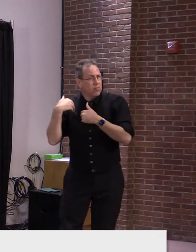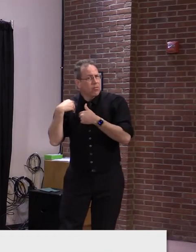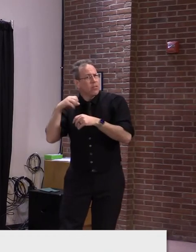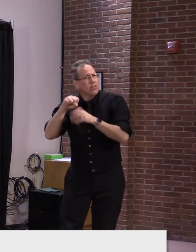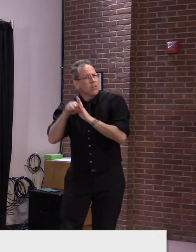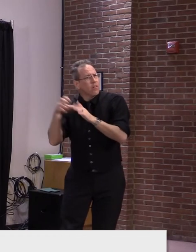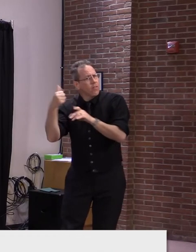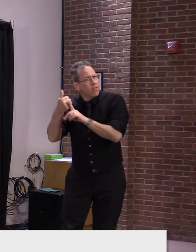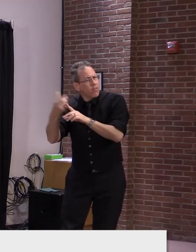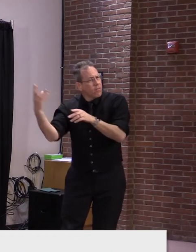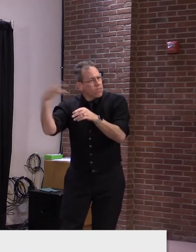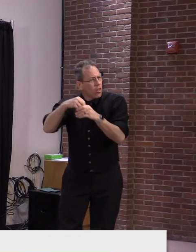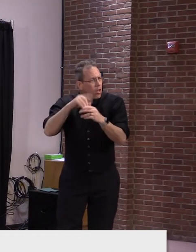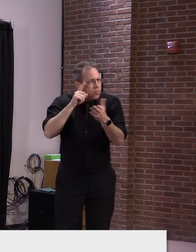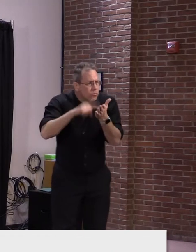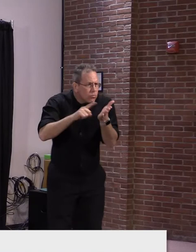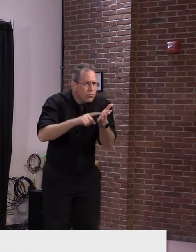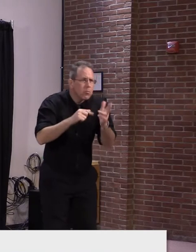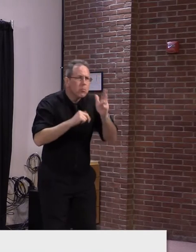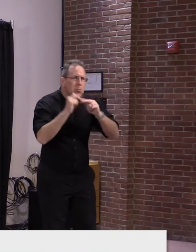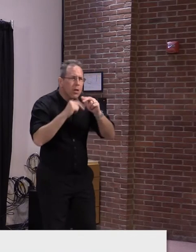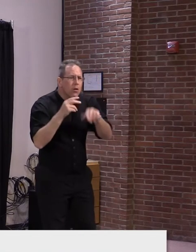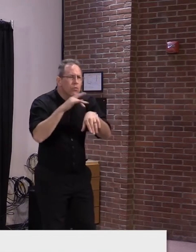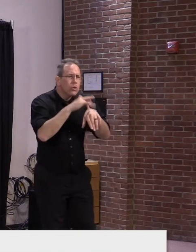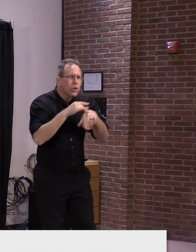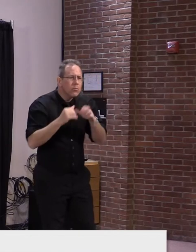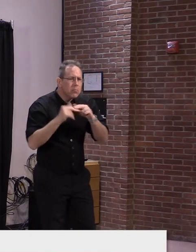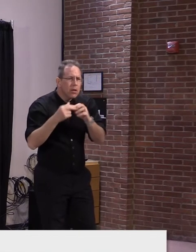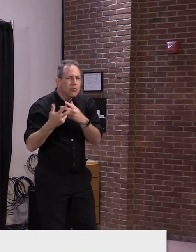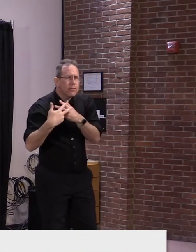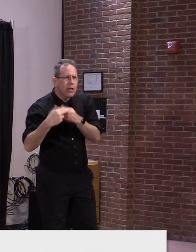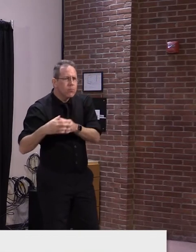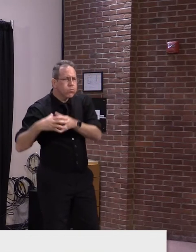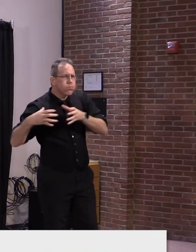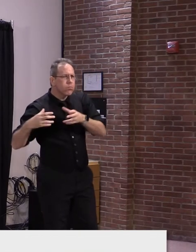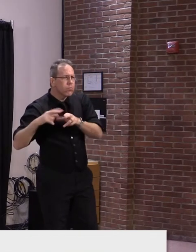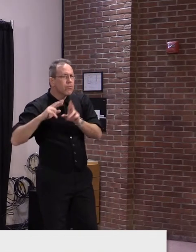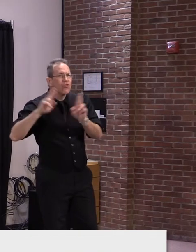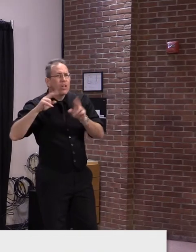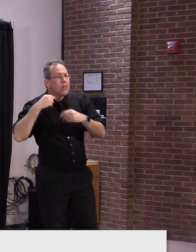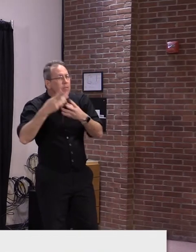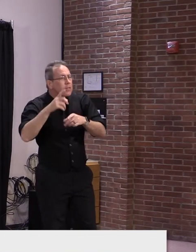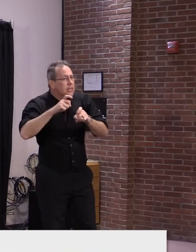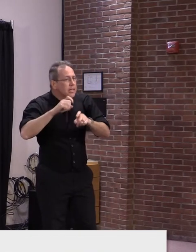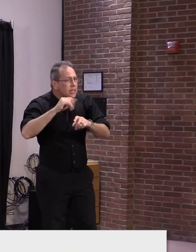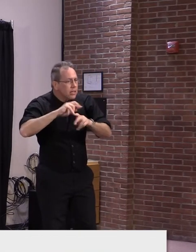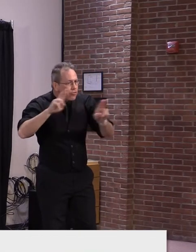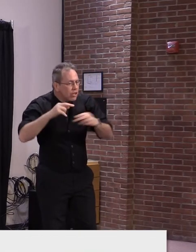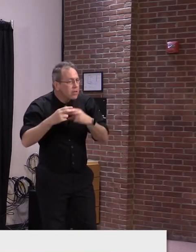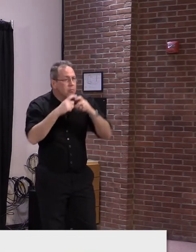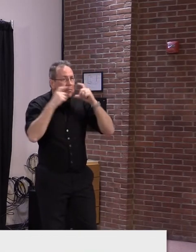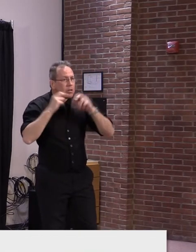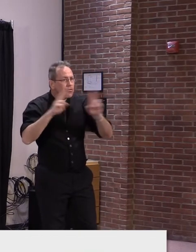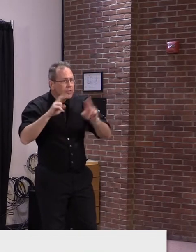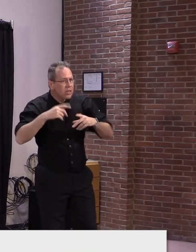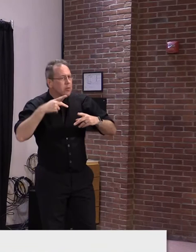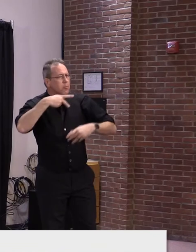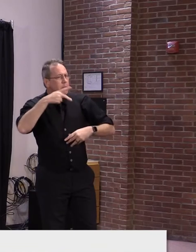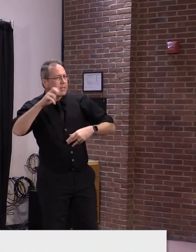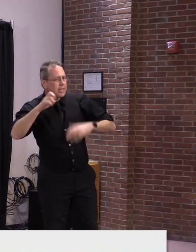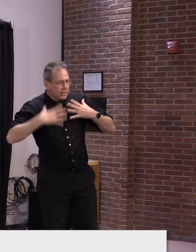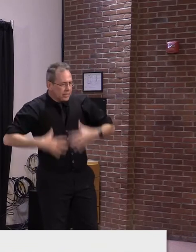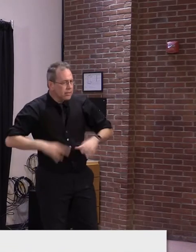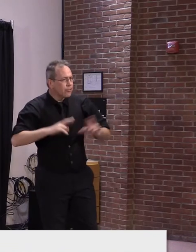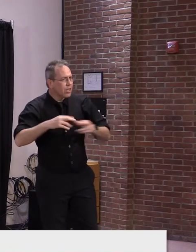in building up testing centers, distribution of tests, you know, filling in